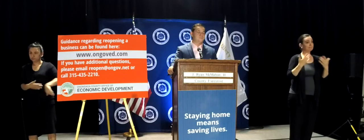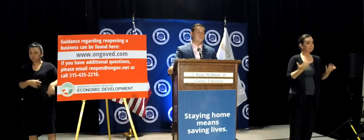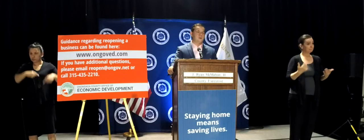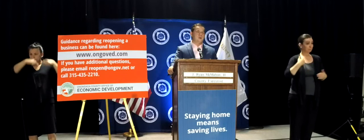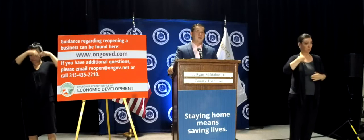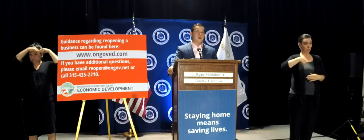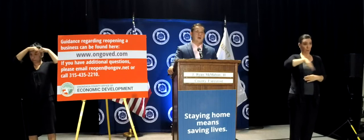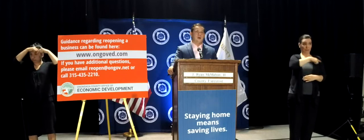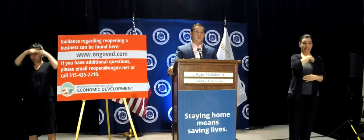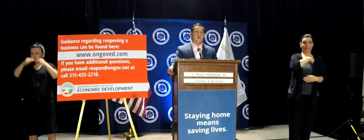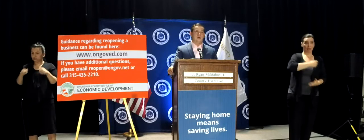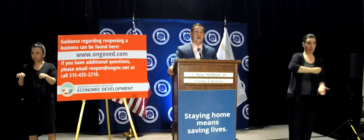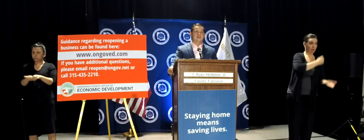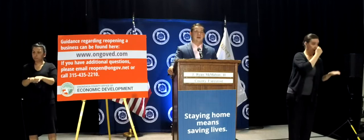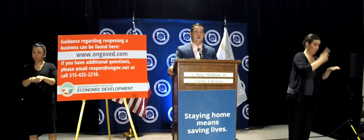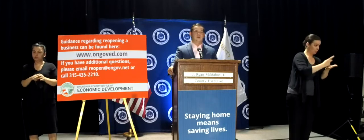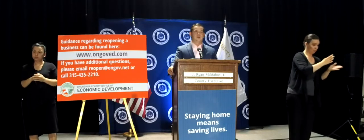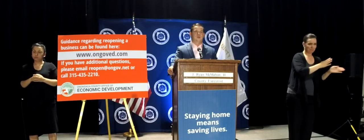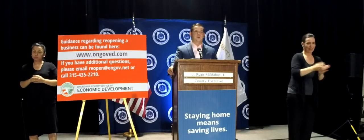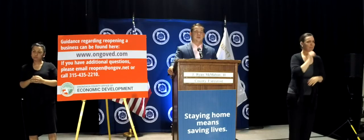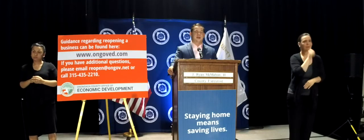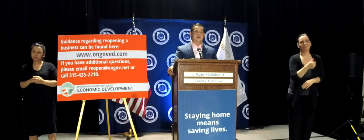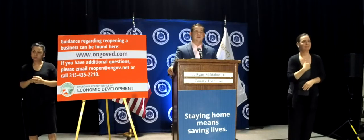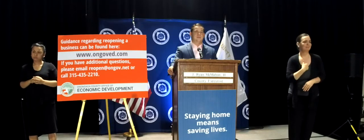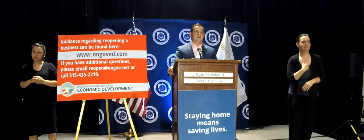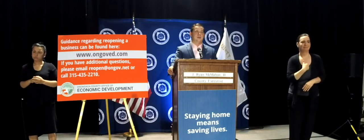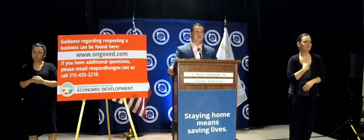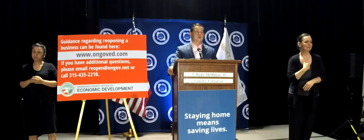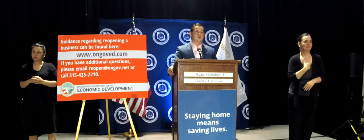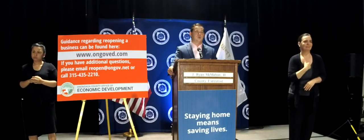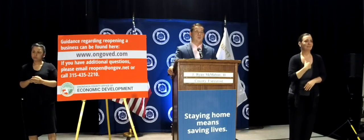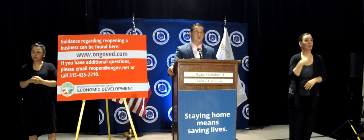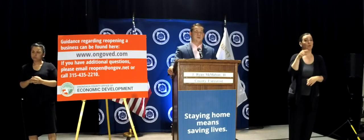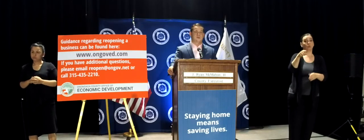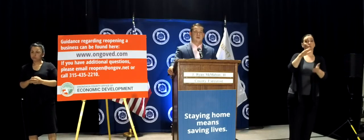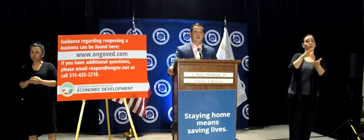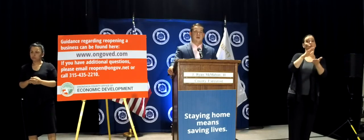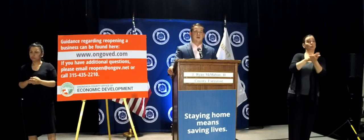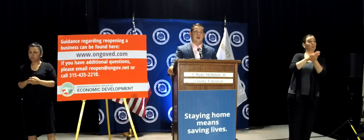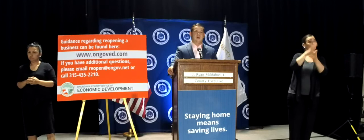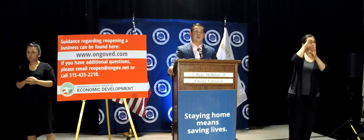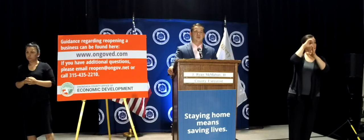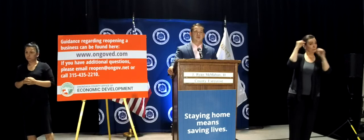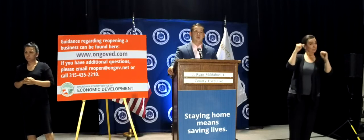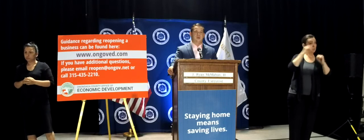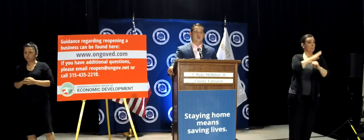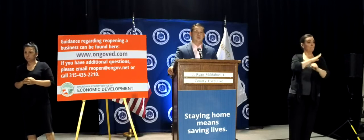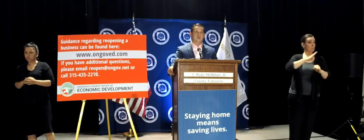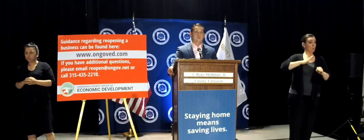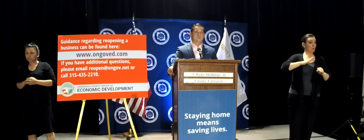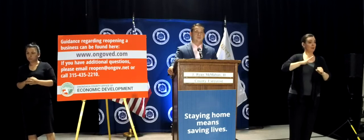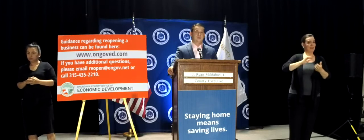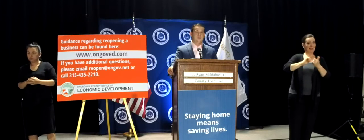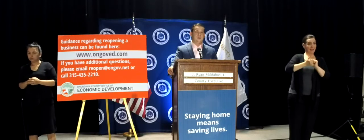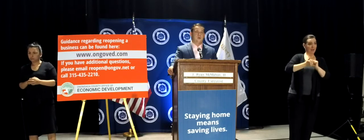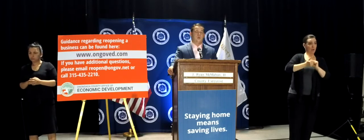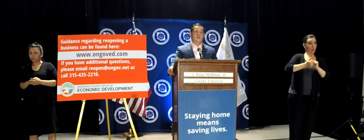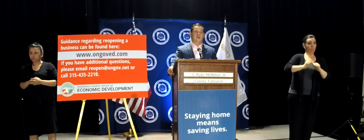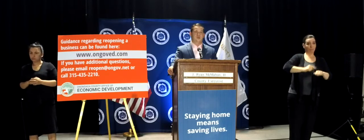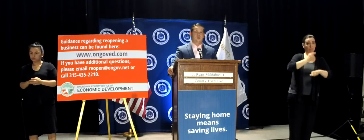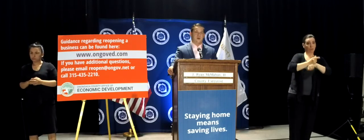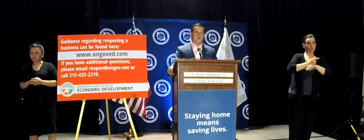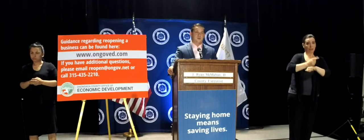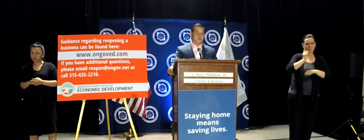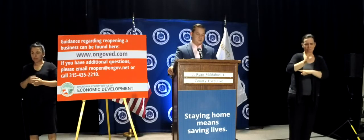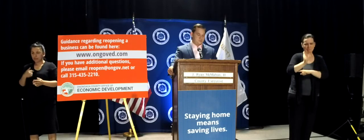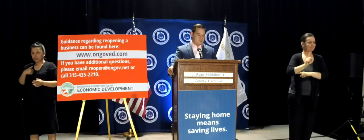plans. We do not tell the superintendent and the elected school boards how they should do graduation or when